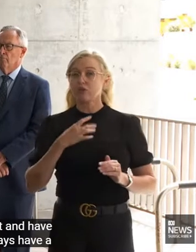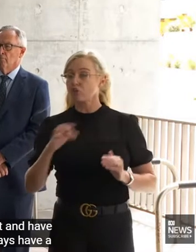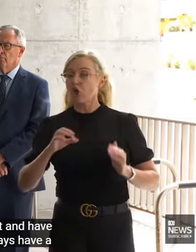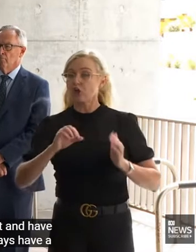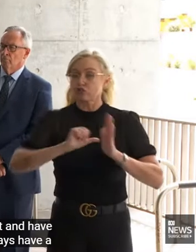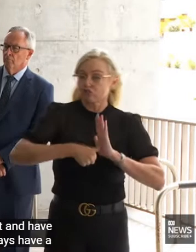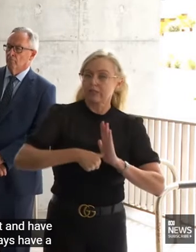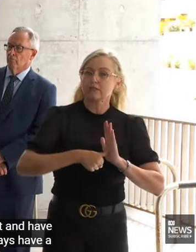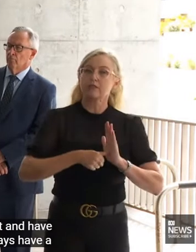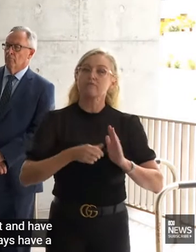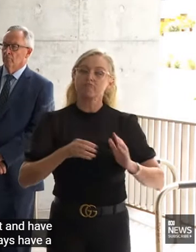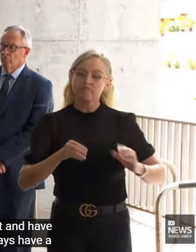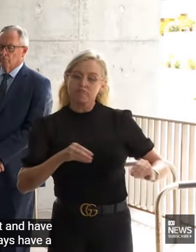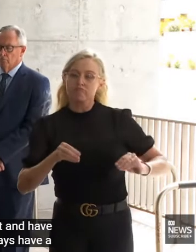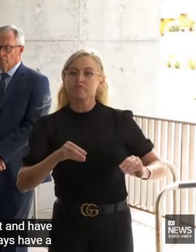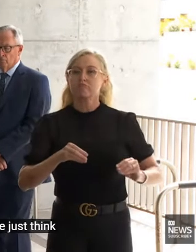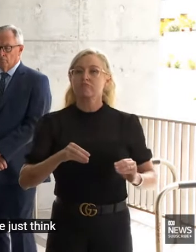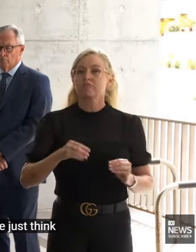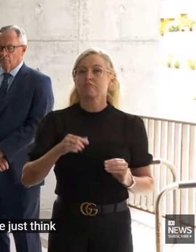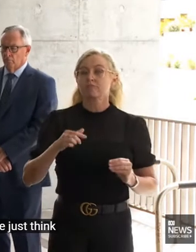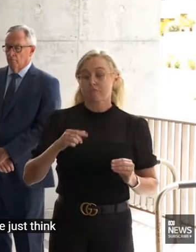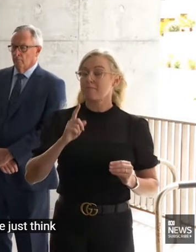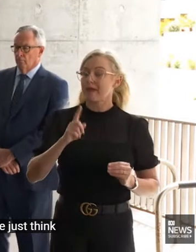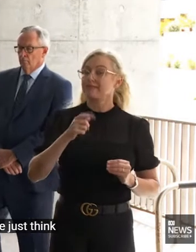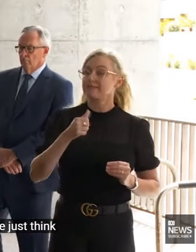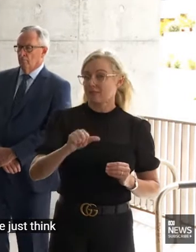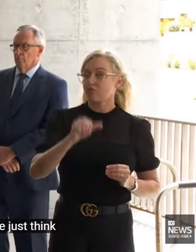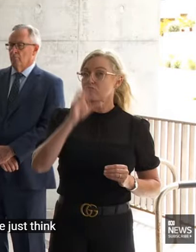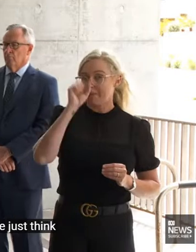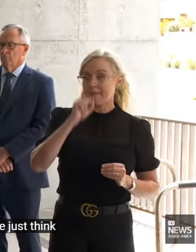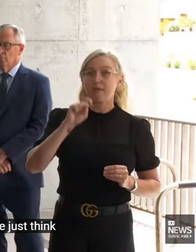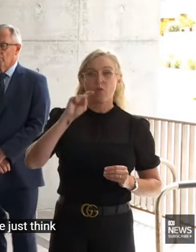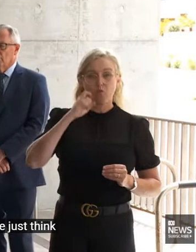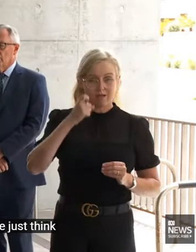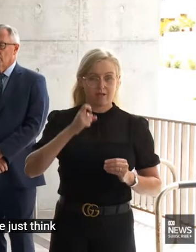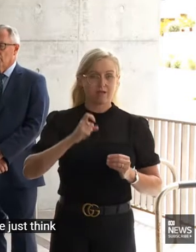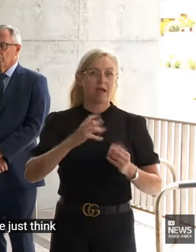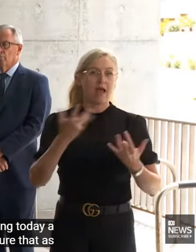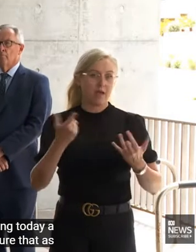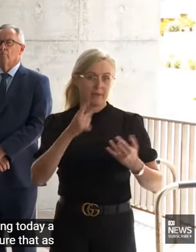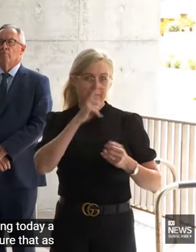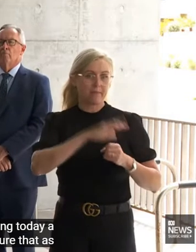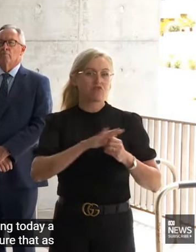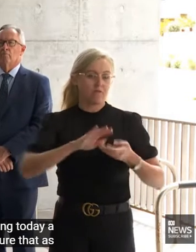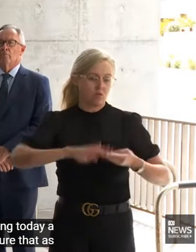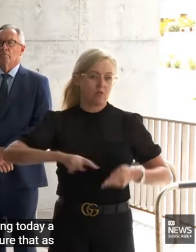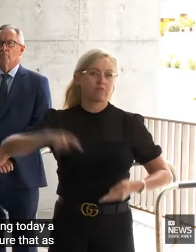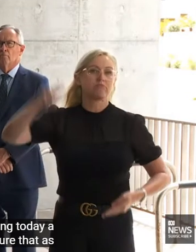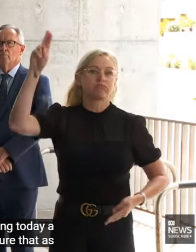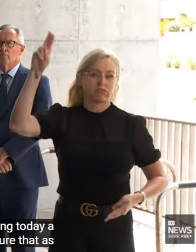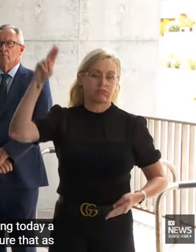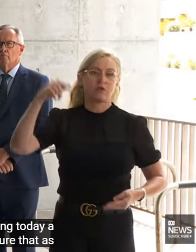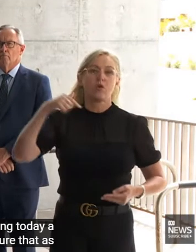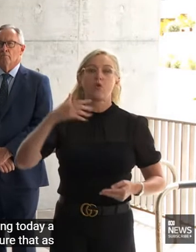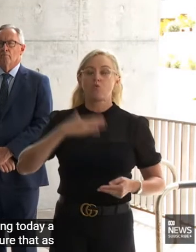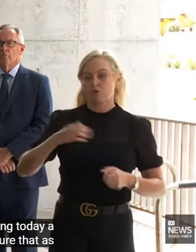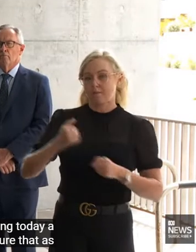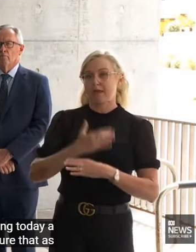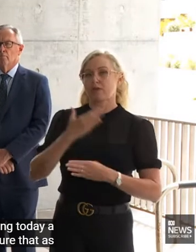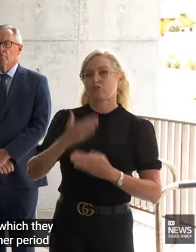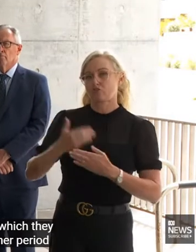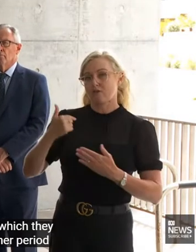cases increase, which they will do over the summer period, that we're able to have our health teams here and our